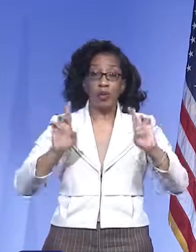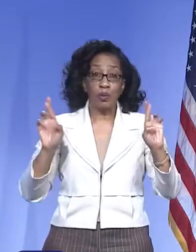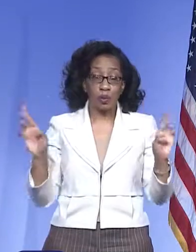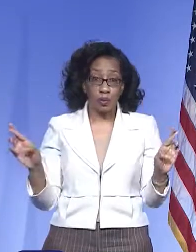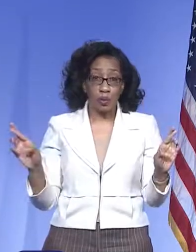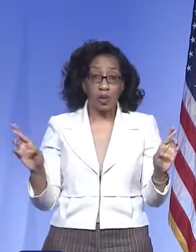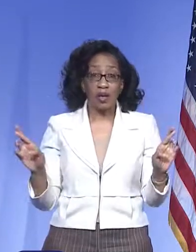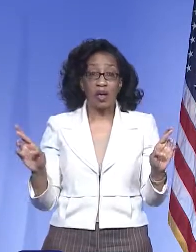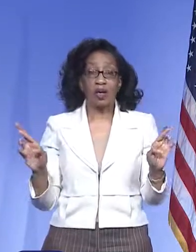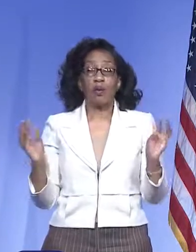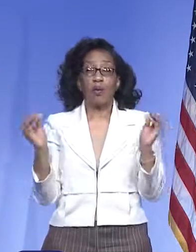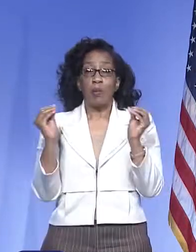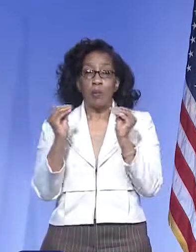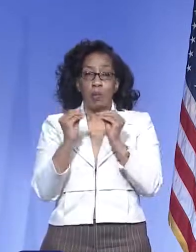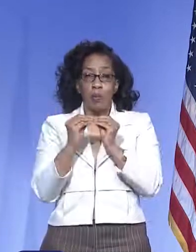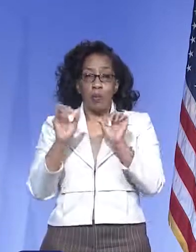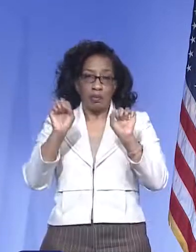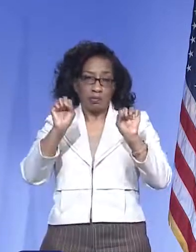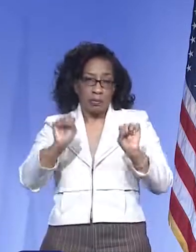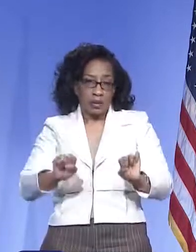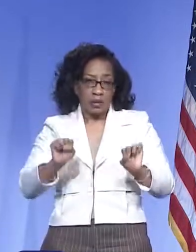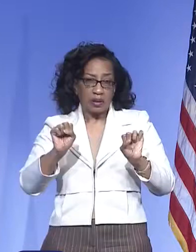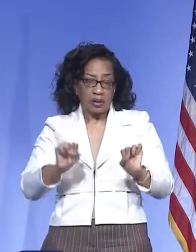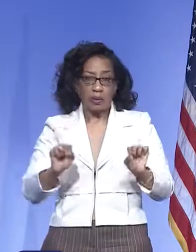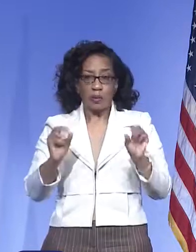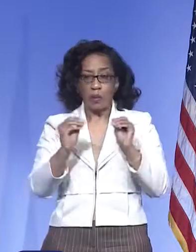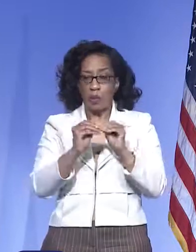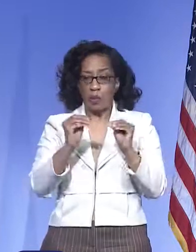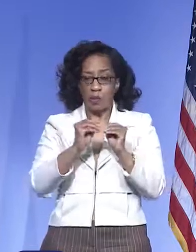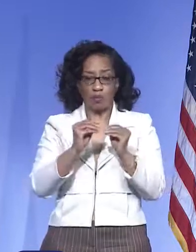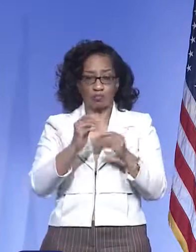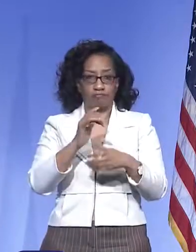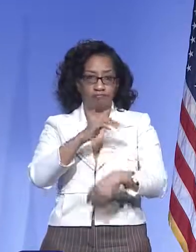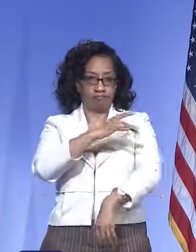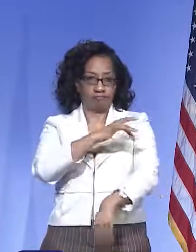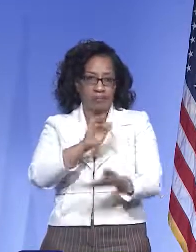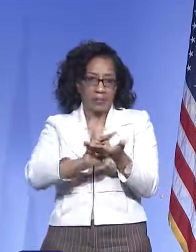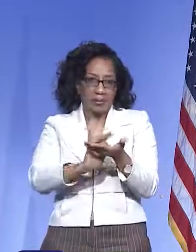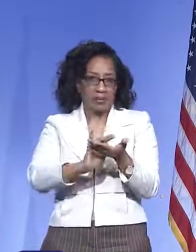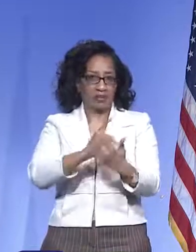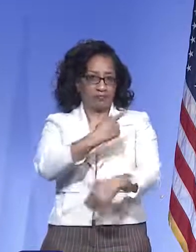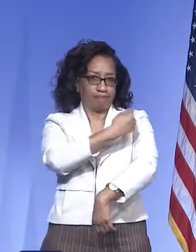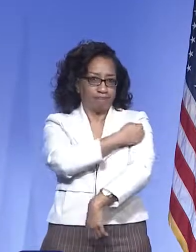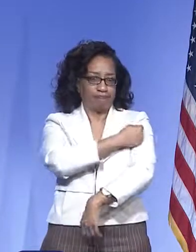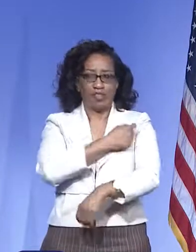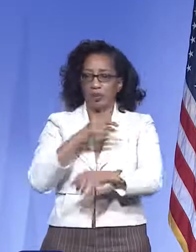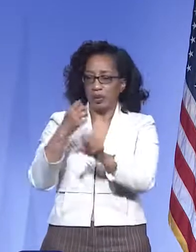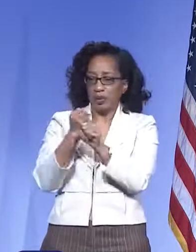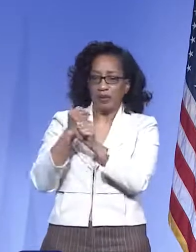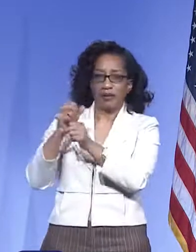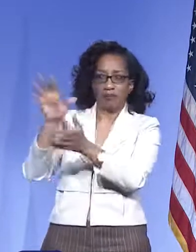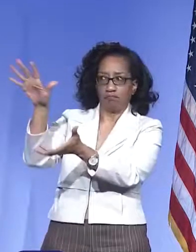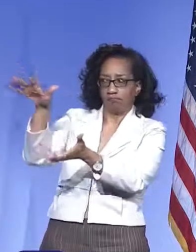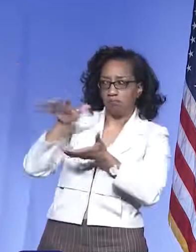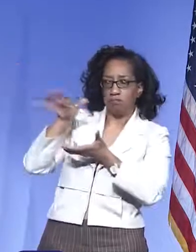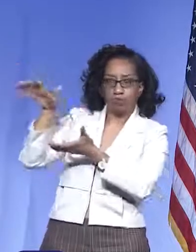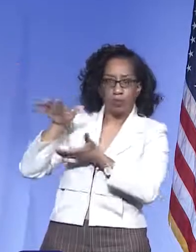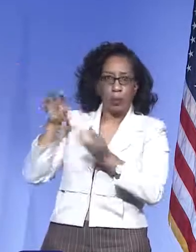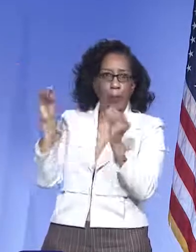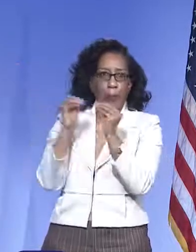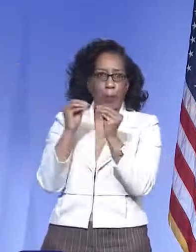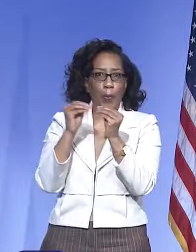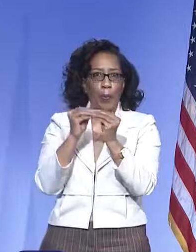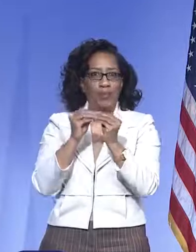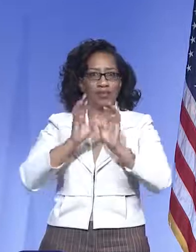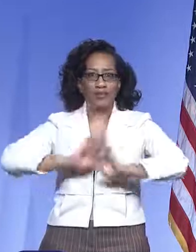our capacity and expand our offerings of vaccines as we receive new vaccines that very next week. So we're right